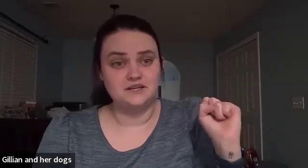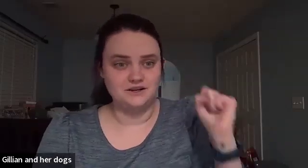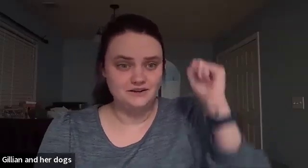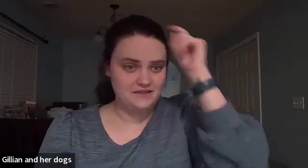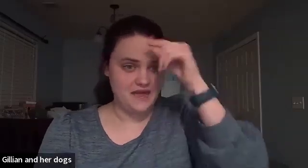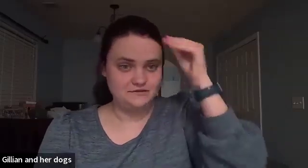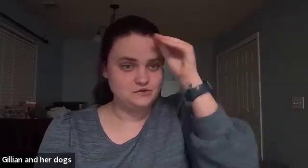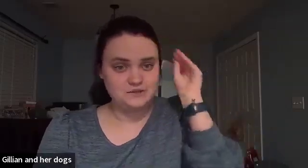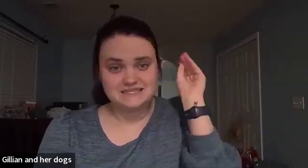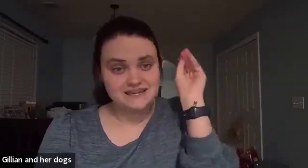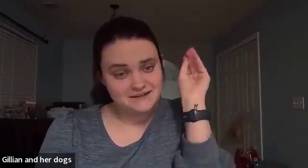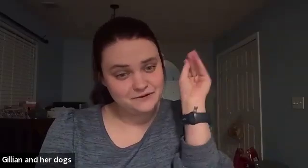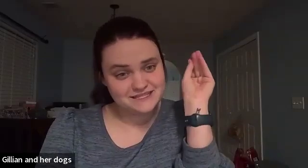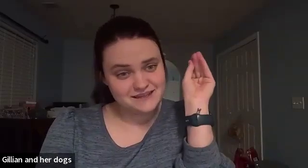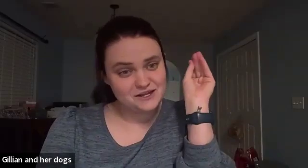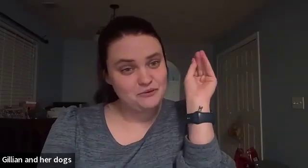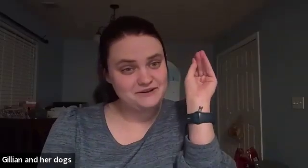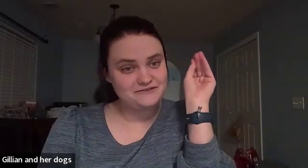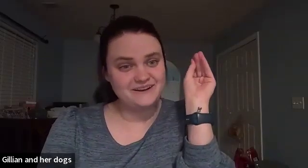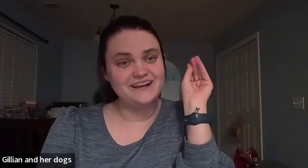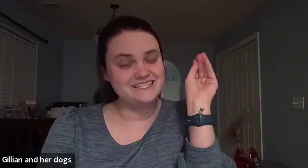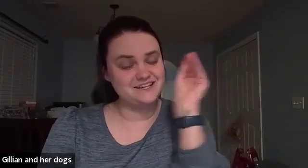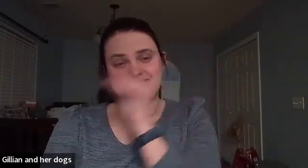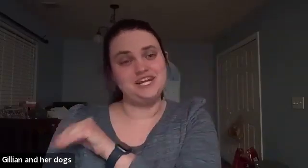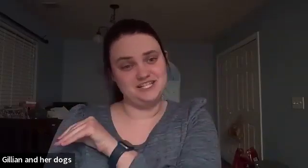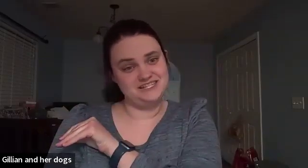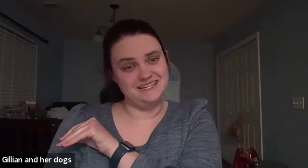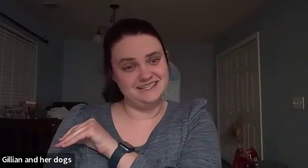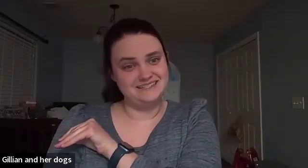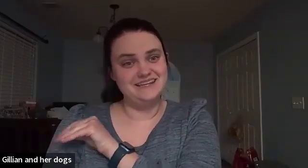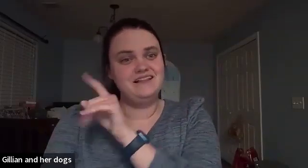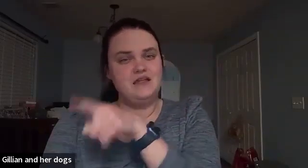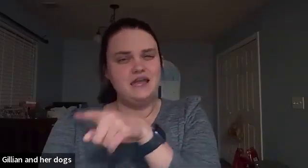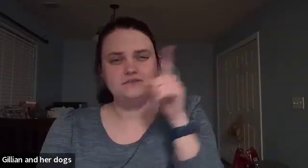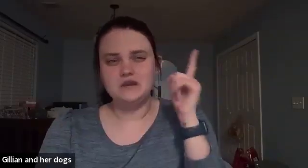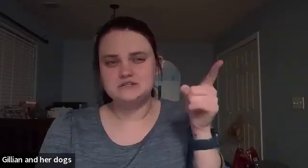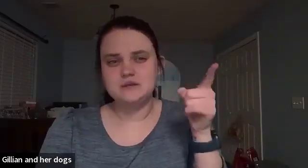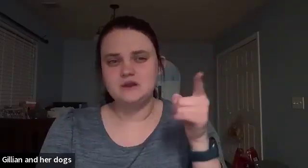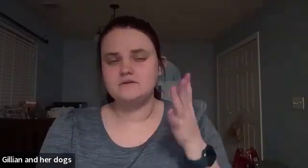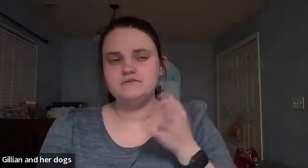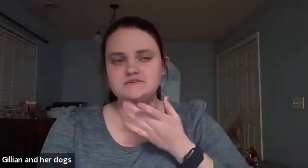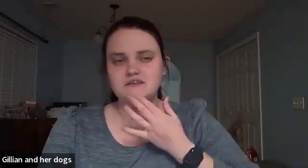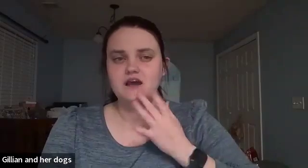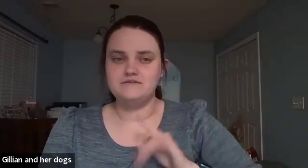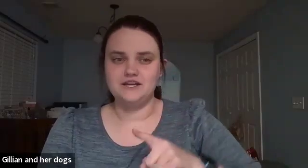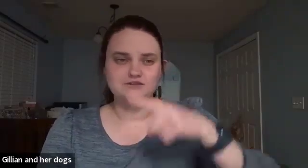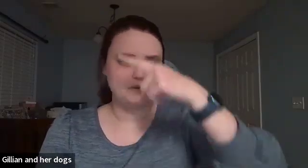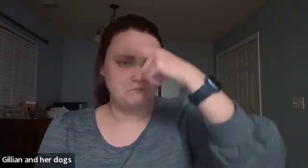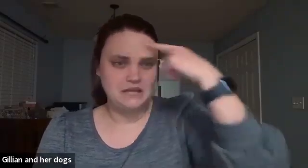up here that if you do a slight difference, that little pointer finger, it's going to change the sentence. Like if you guys remember, I don't know if you have seen the color videos, but